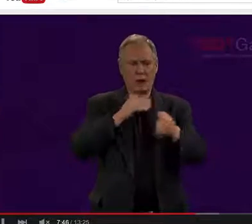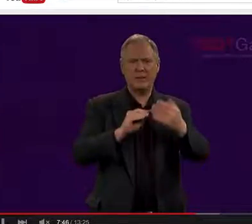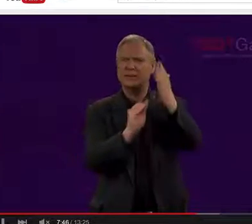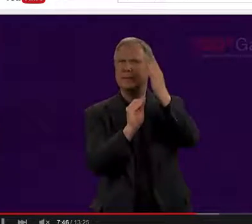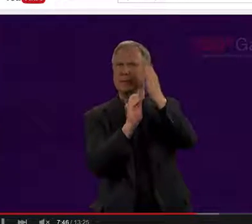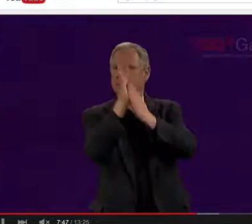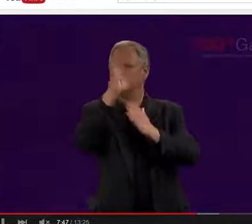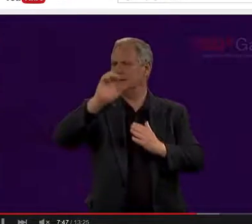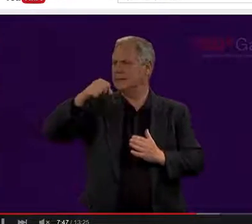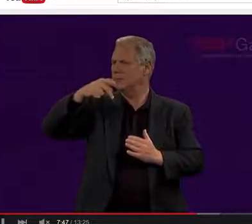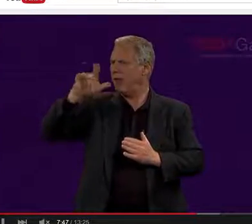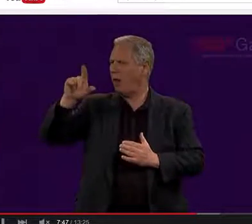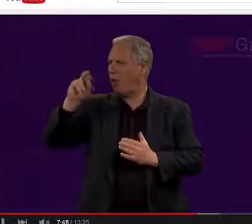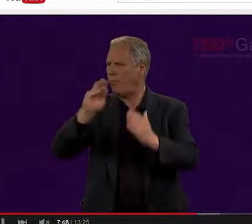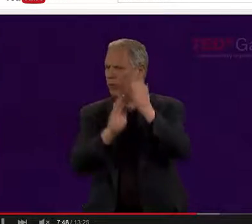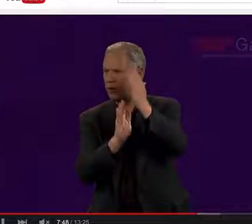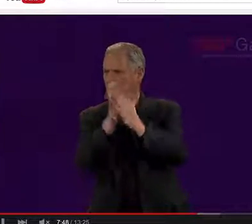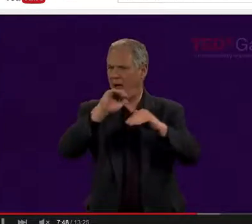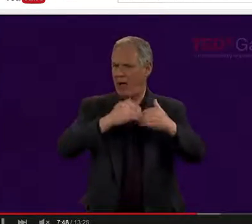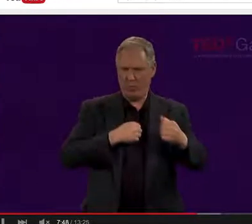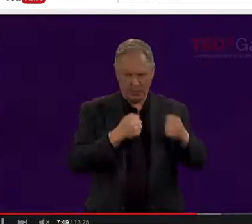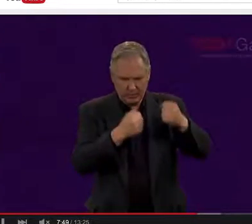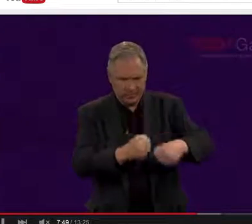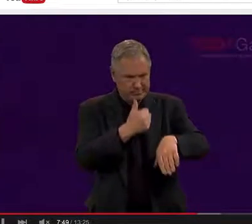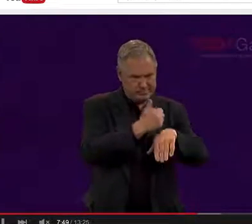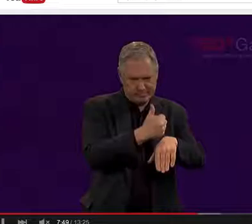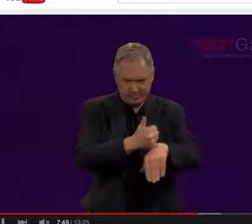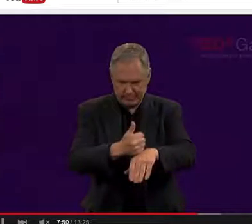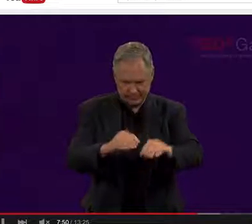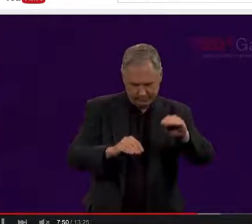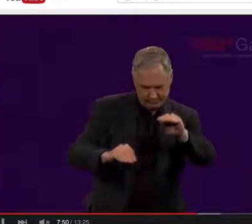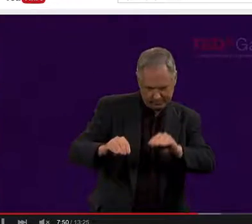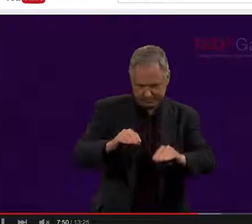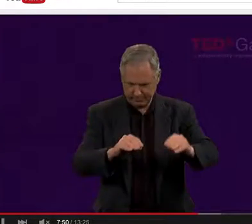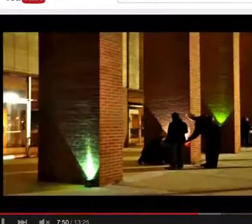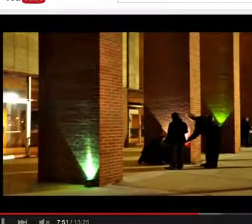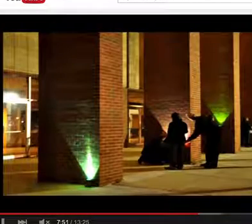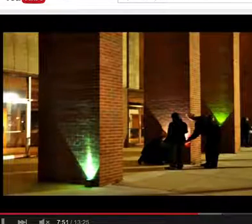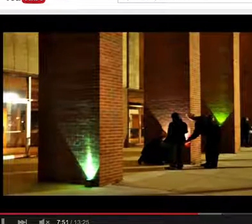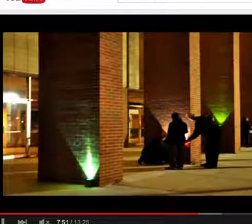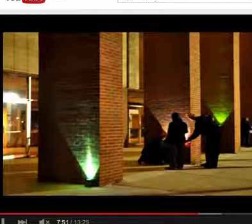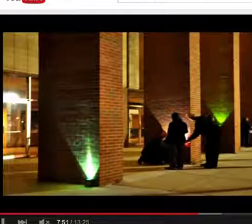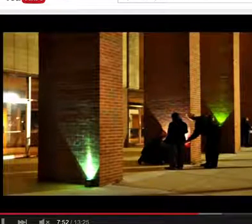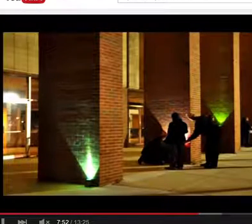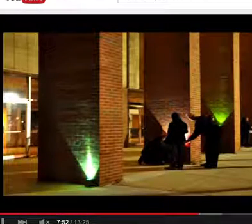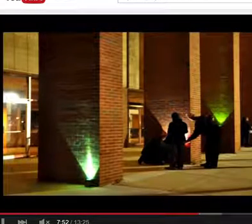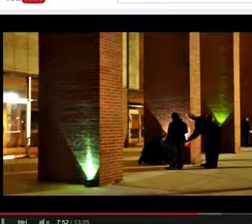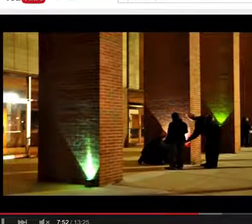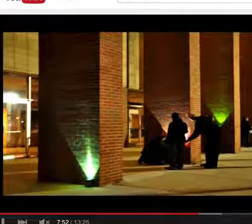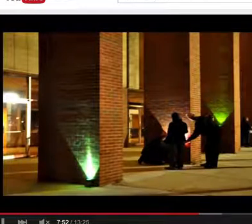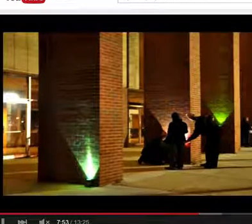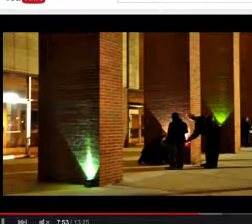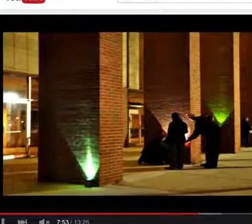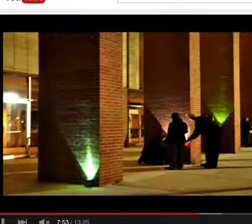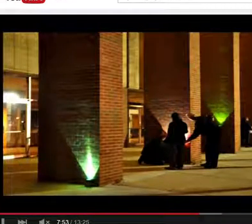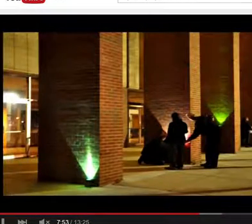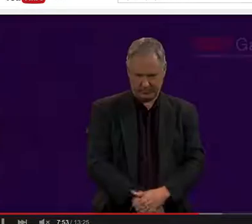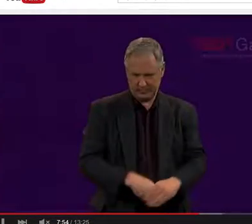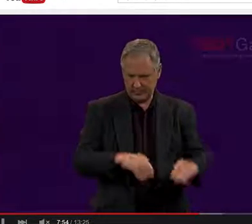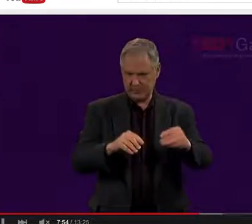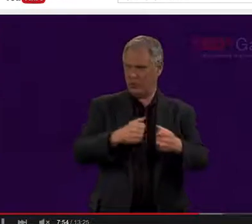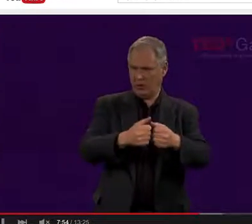We discussed prior to it that we're gonna light up the walls, the pillars, using it this way.